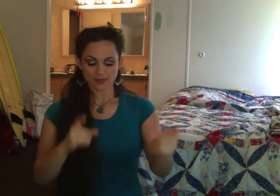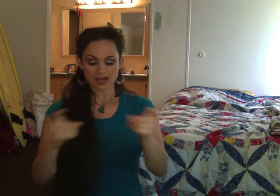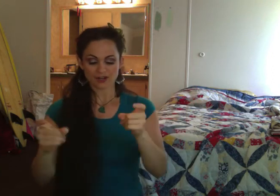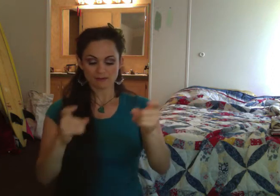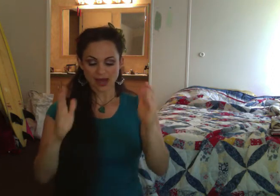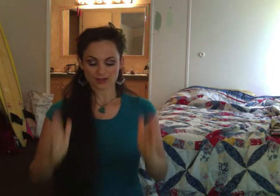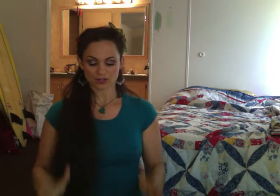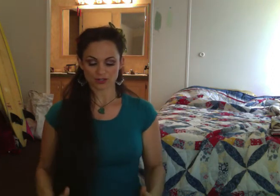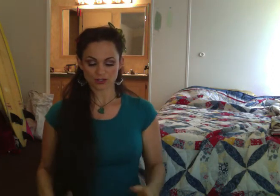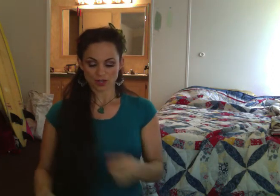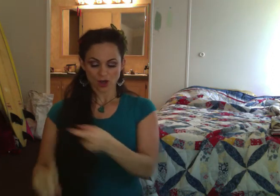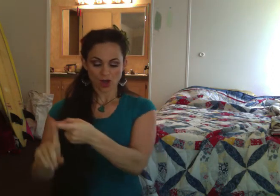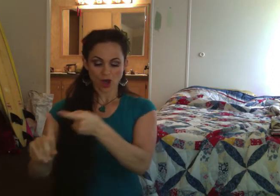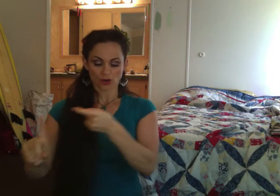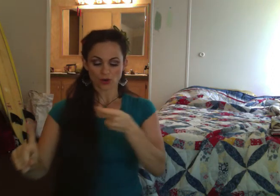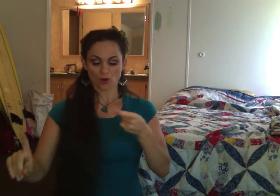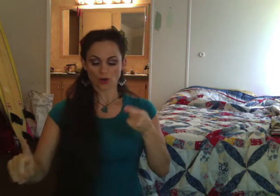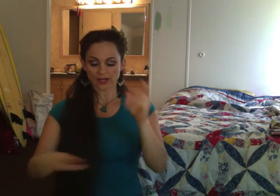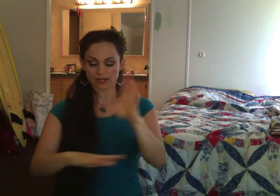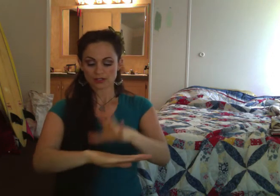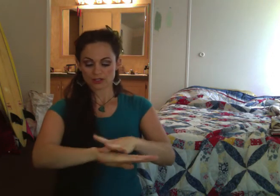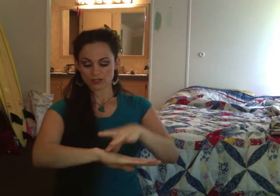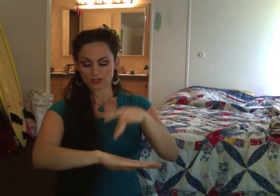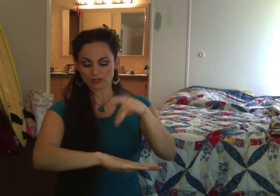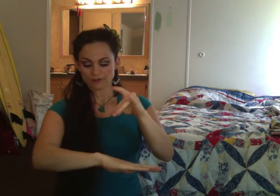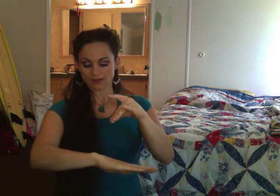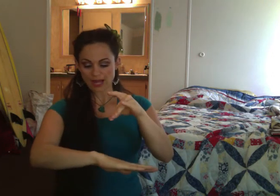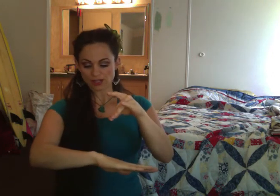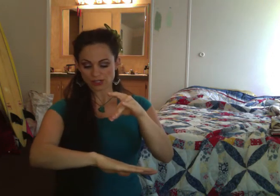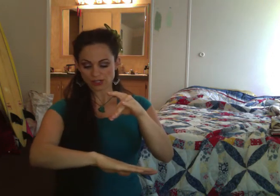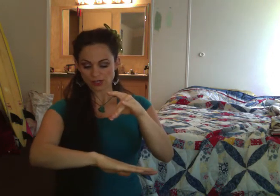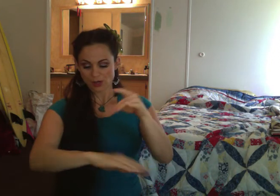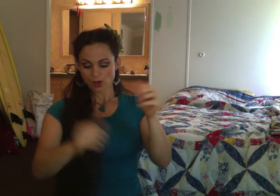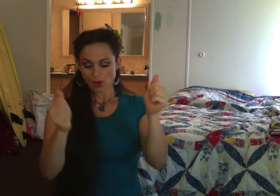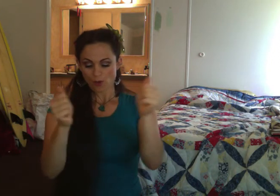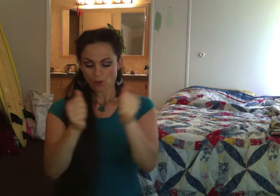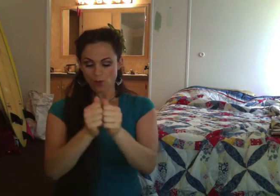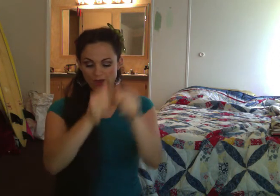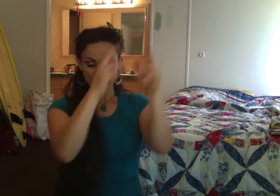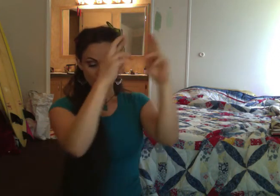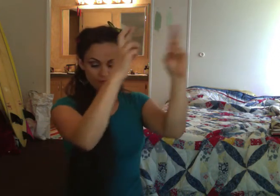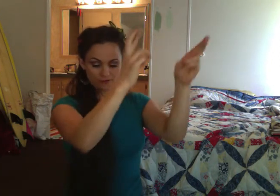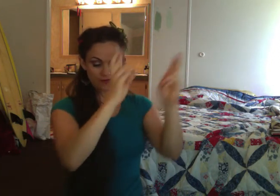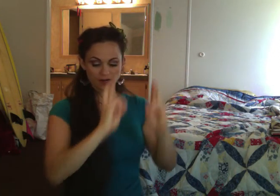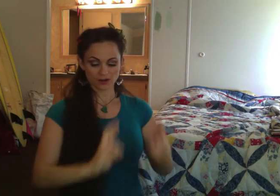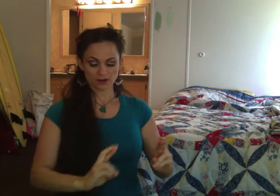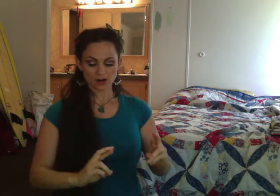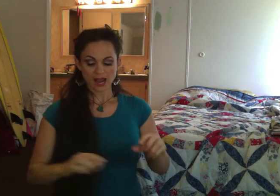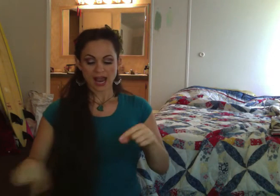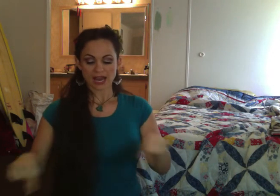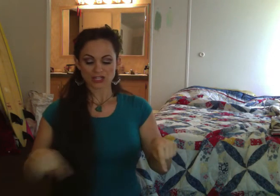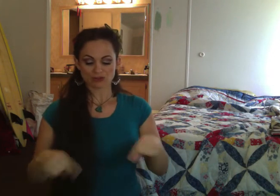your masters, according to the flesh, with fear and